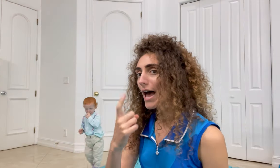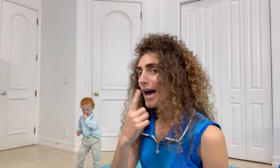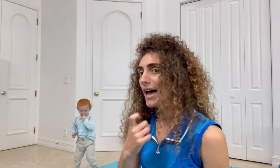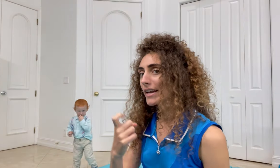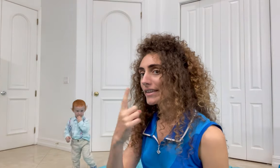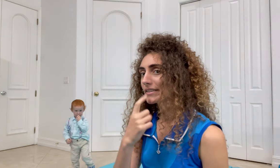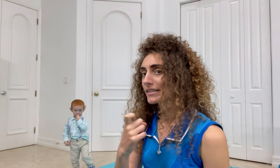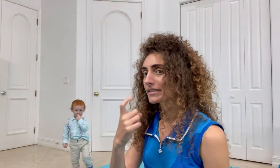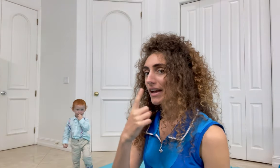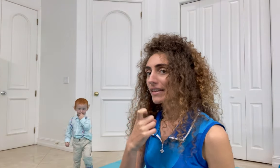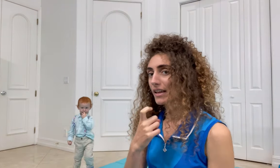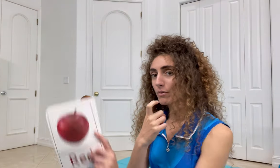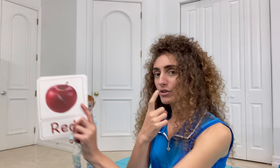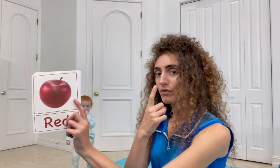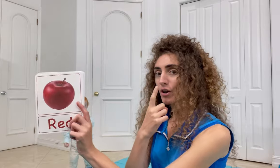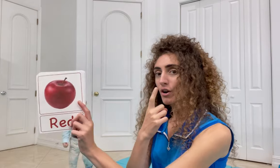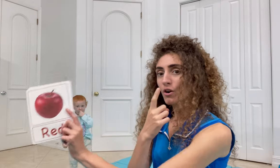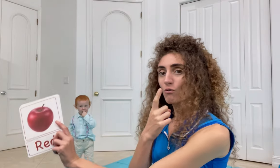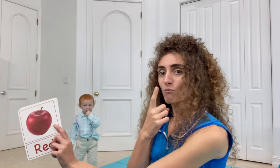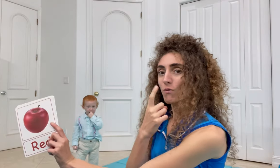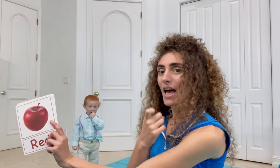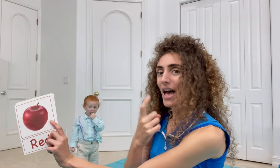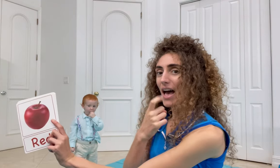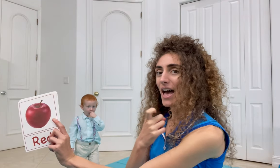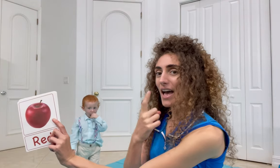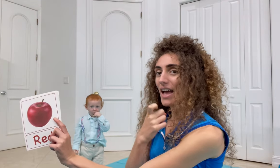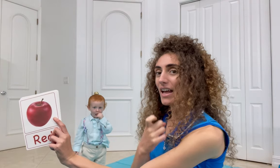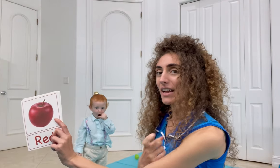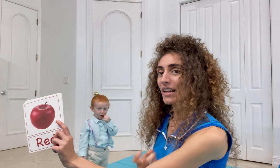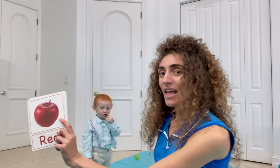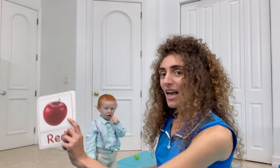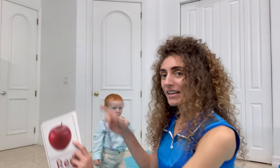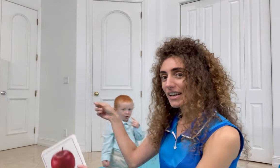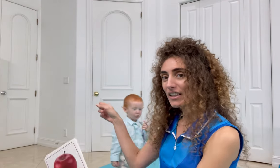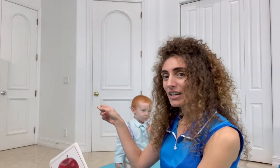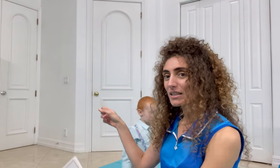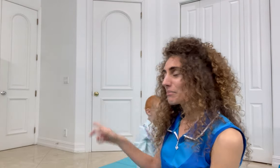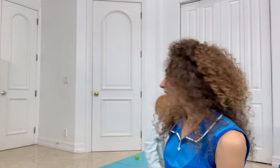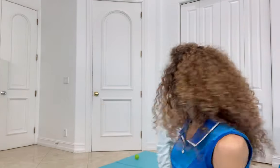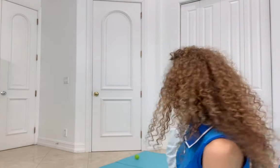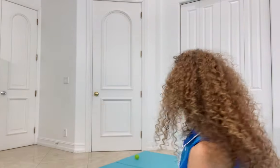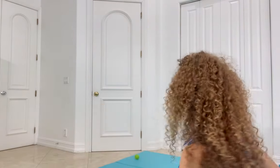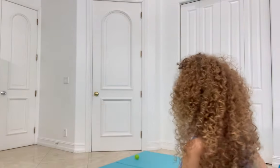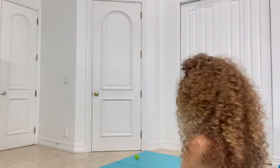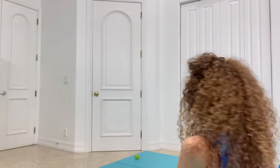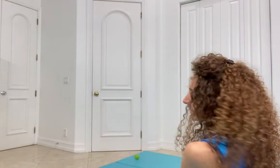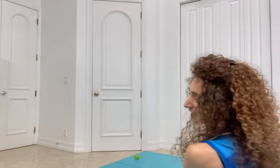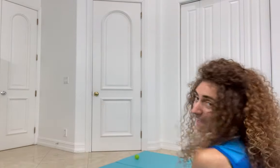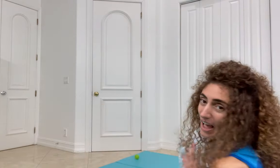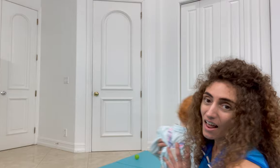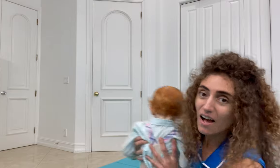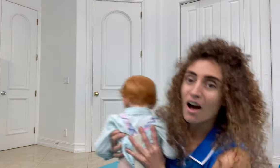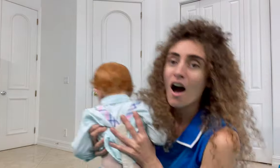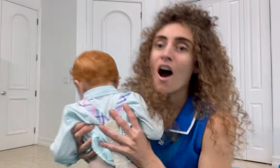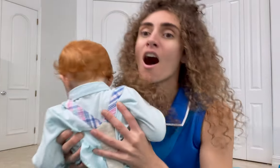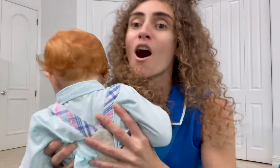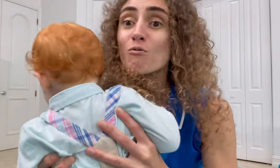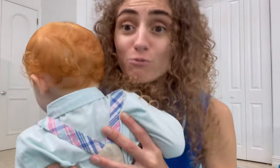Red! This is sign language for red! And look at the baby! He's got